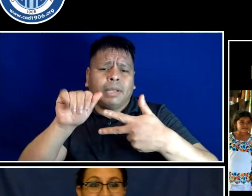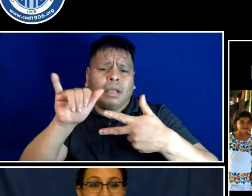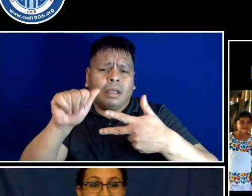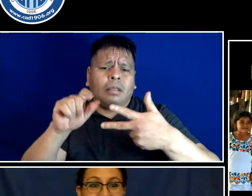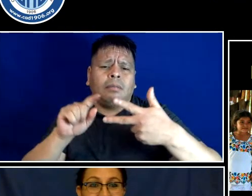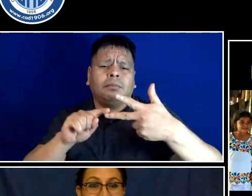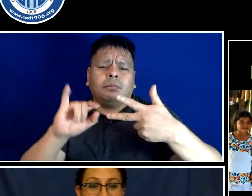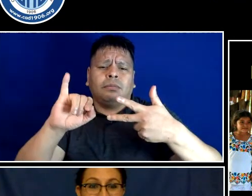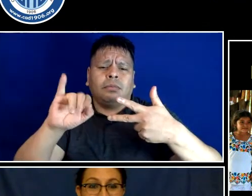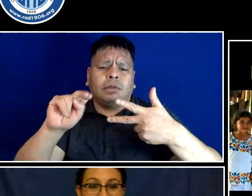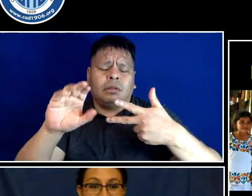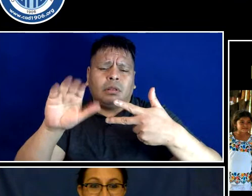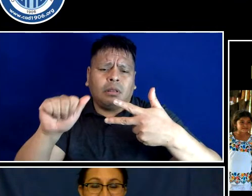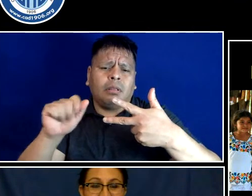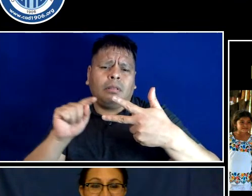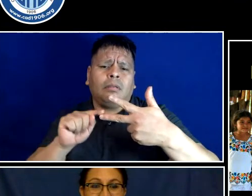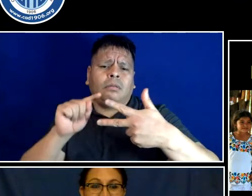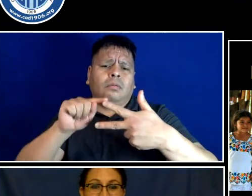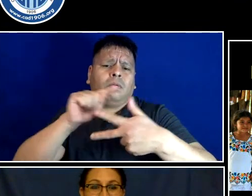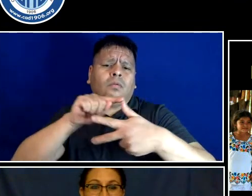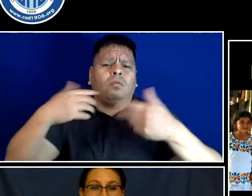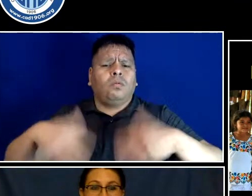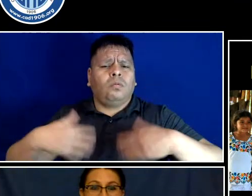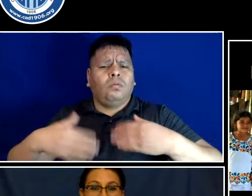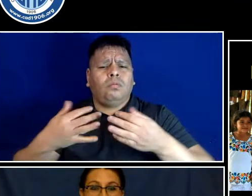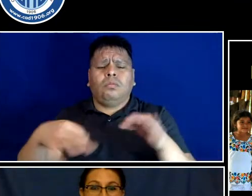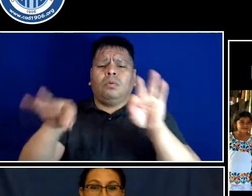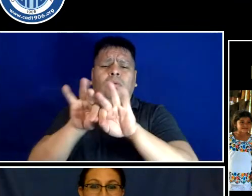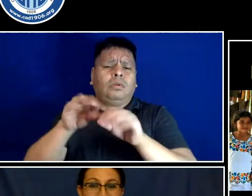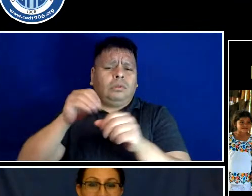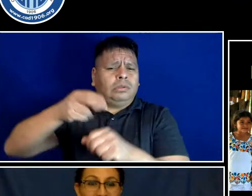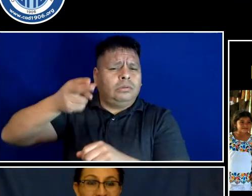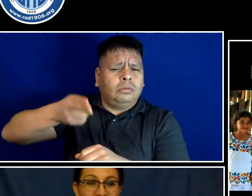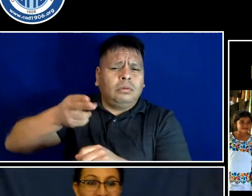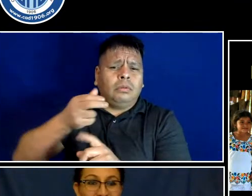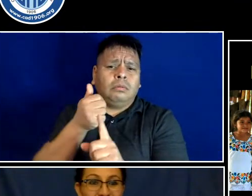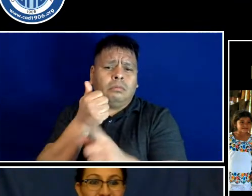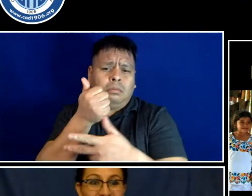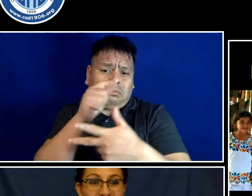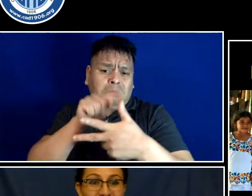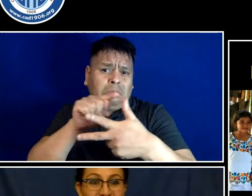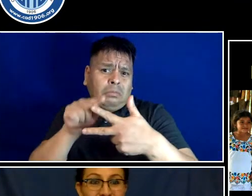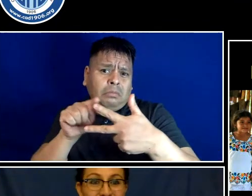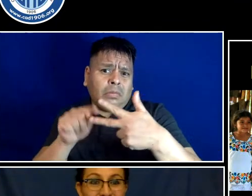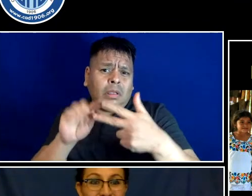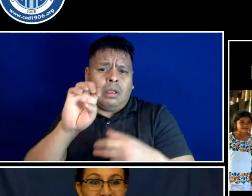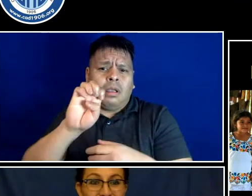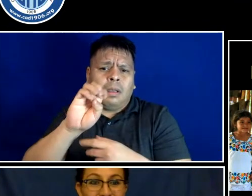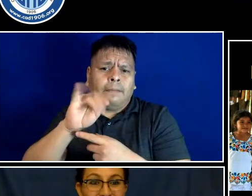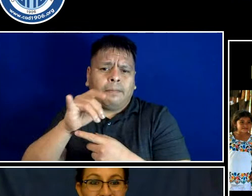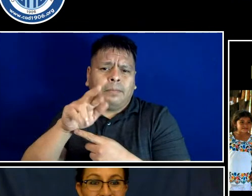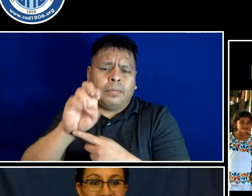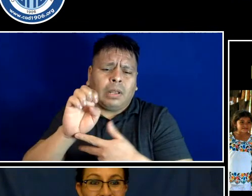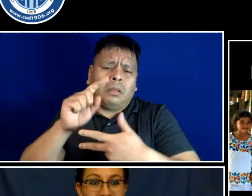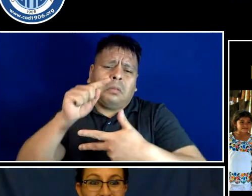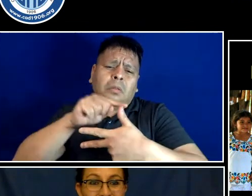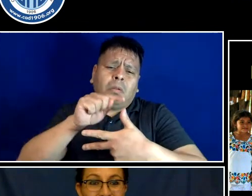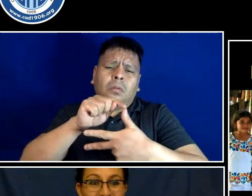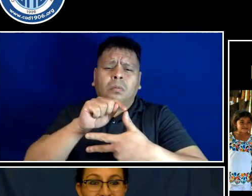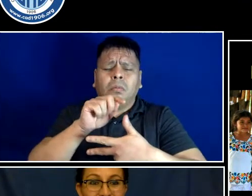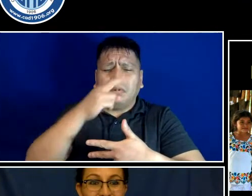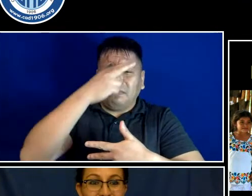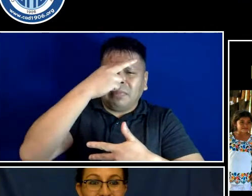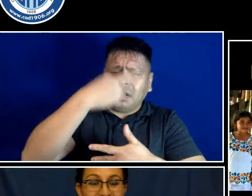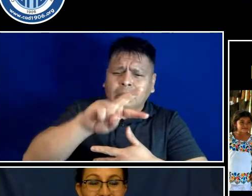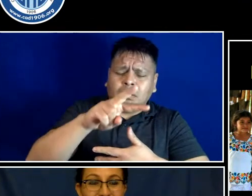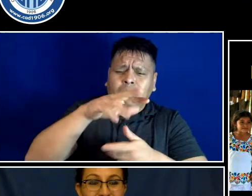I'd like to cover the 3 bolded terms, Aztec, Maya, and Inca, which of course are very